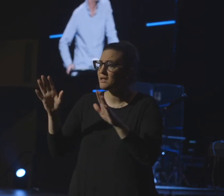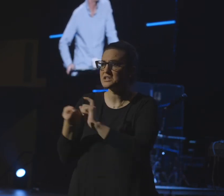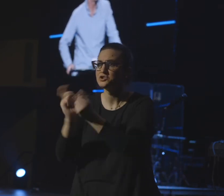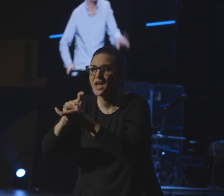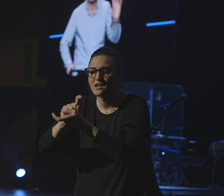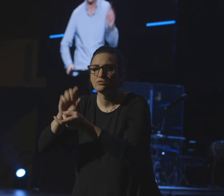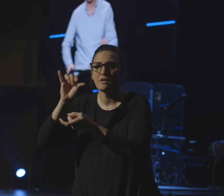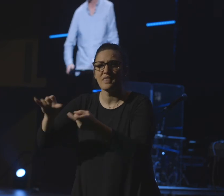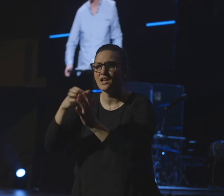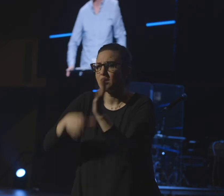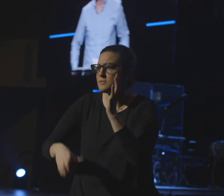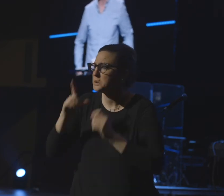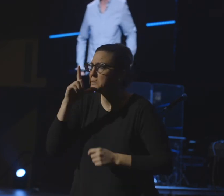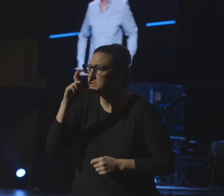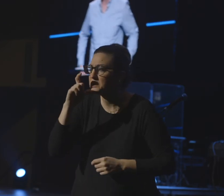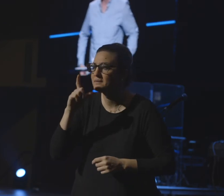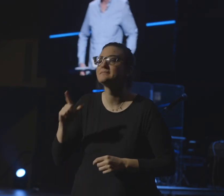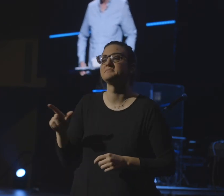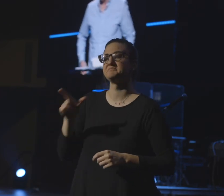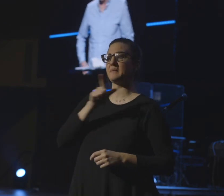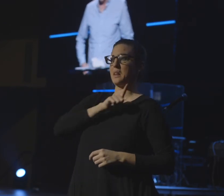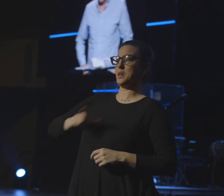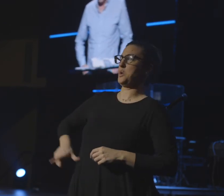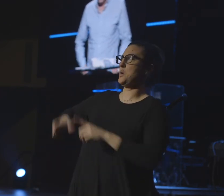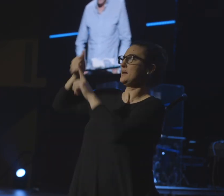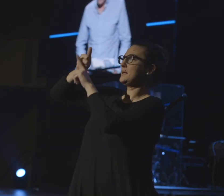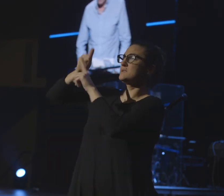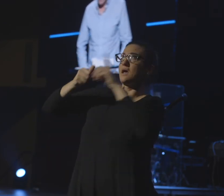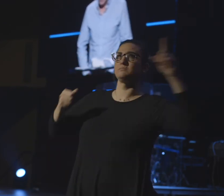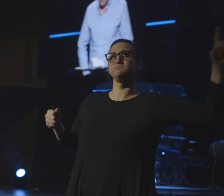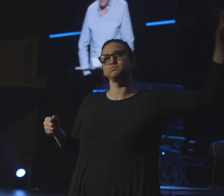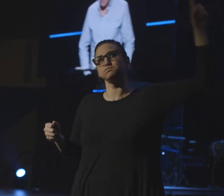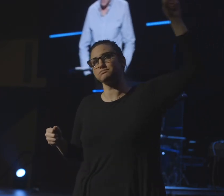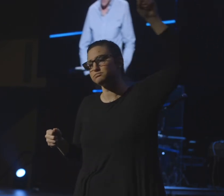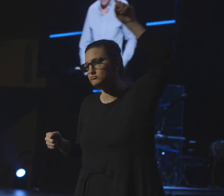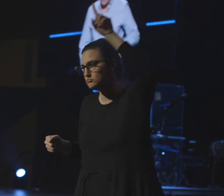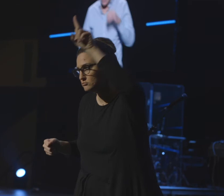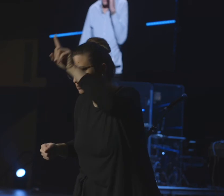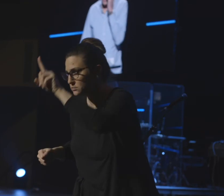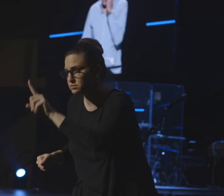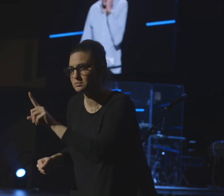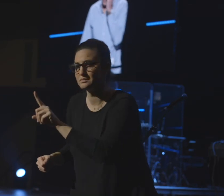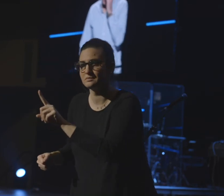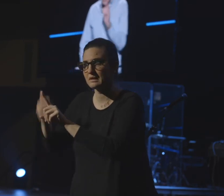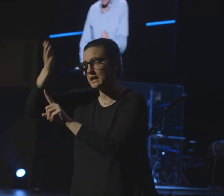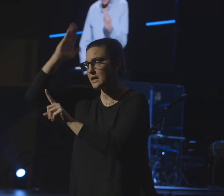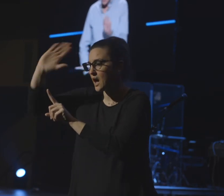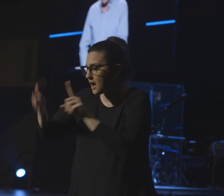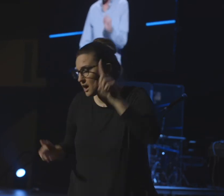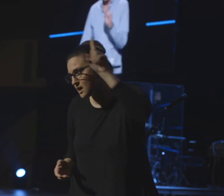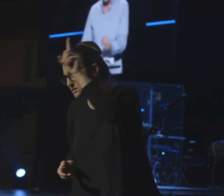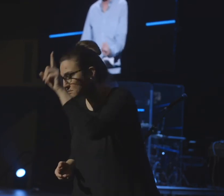Okay? Four times, starting in verse 7. The angel of the Lord, who is the presence of God. What's the point?